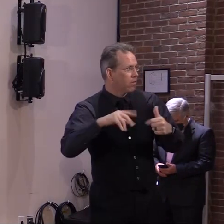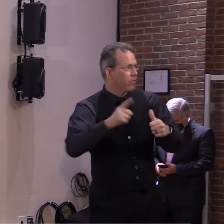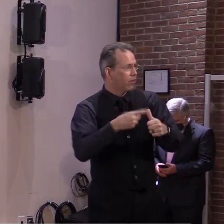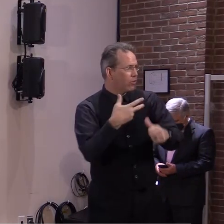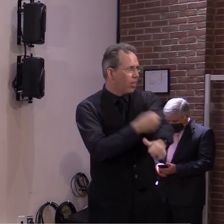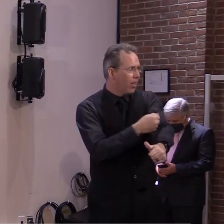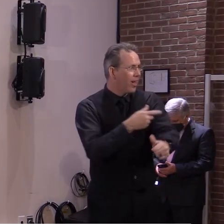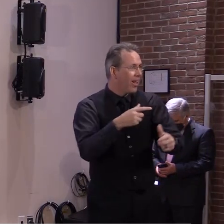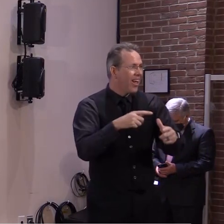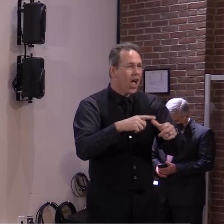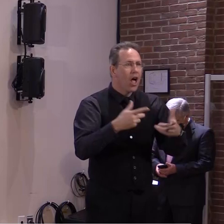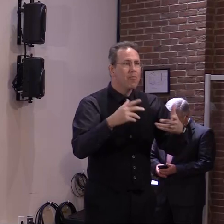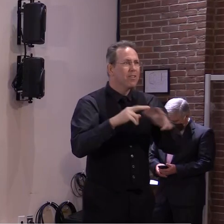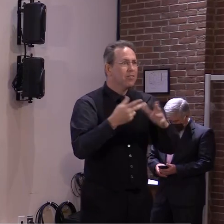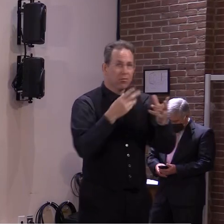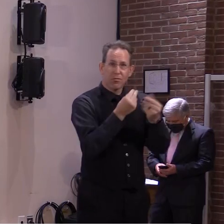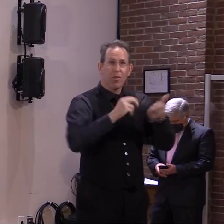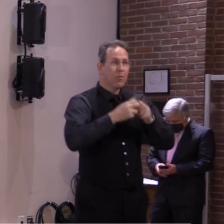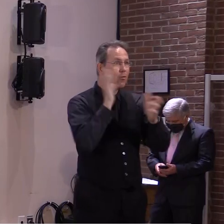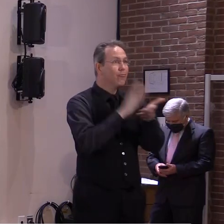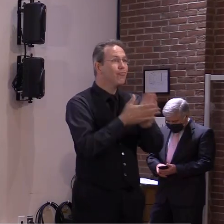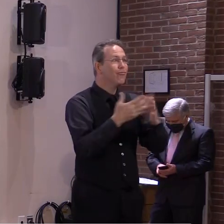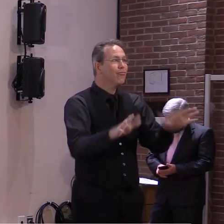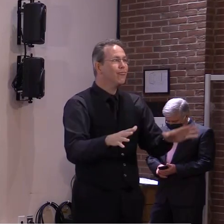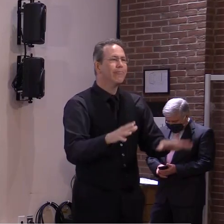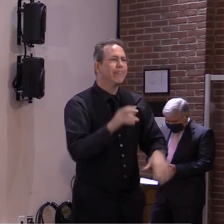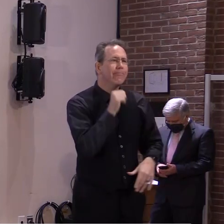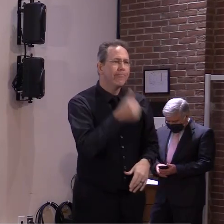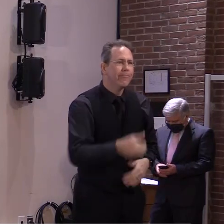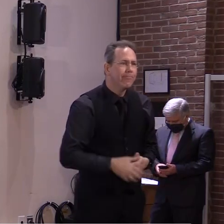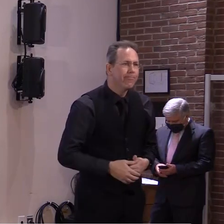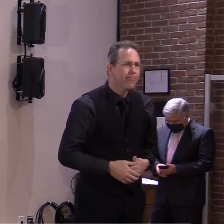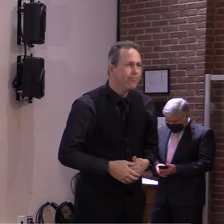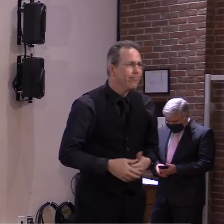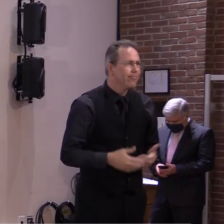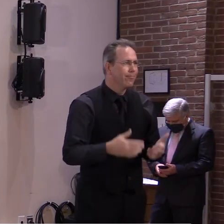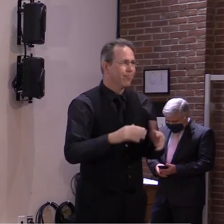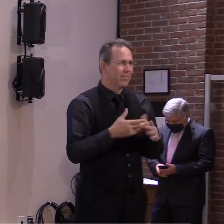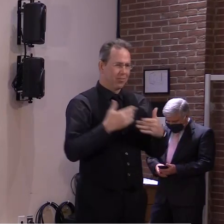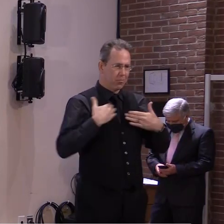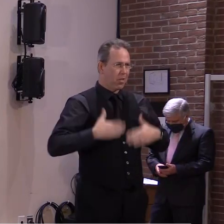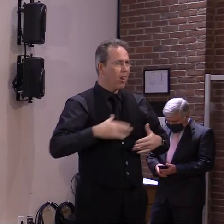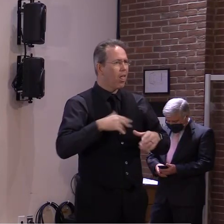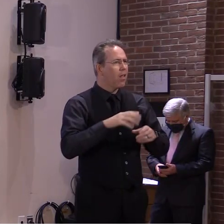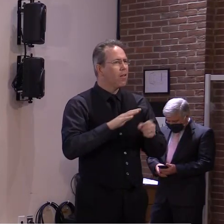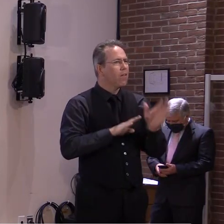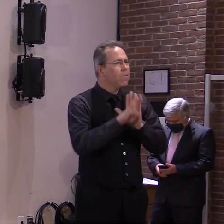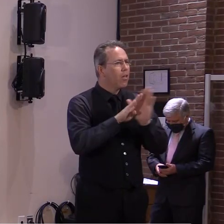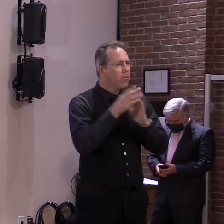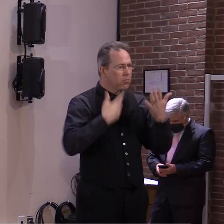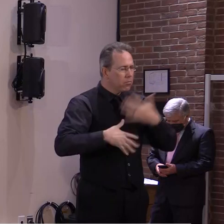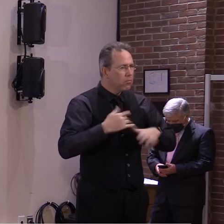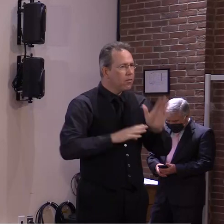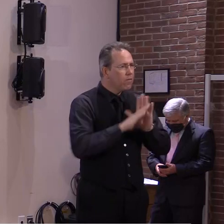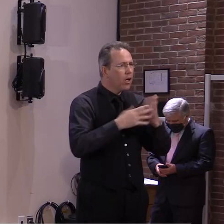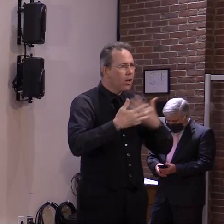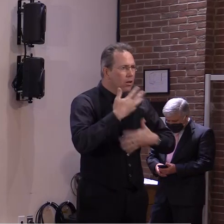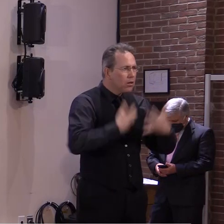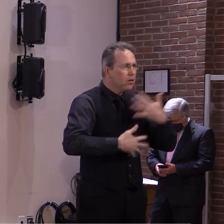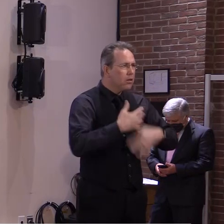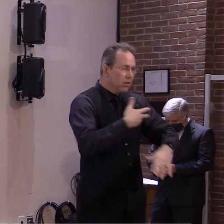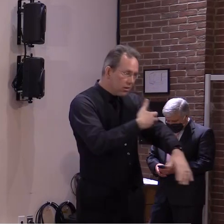on. It doesn't work that way, and the vaccine won't be effective quickly enough to make it work that way. It's